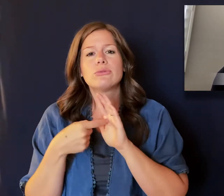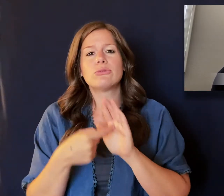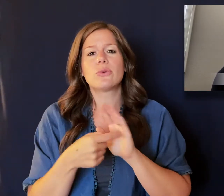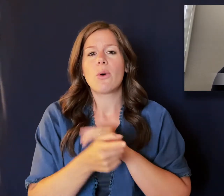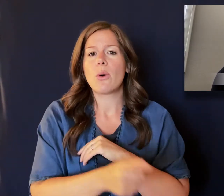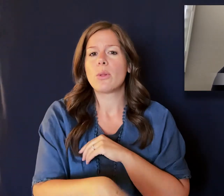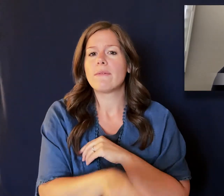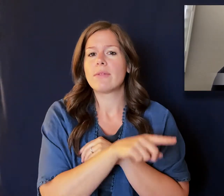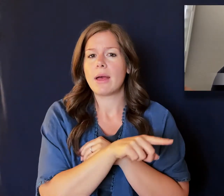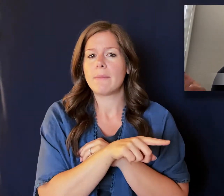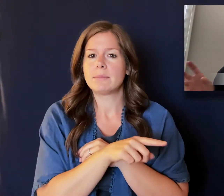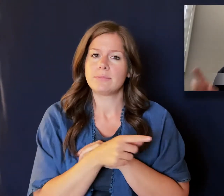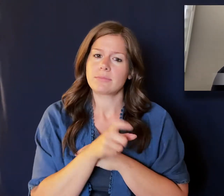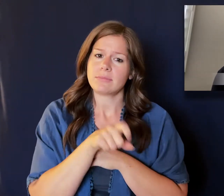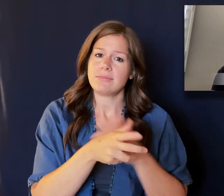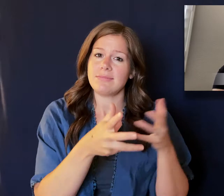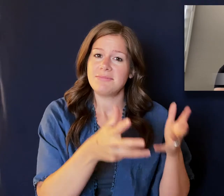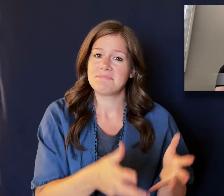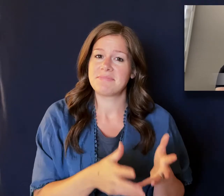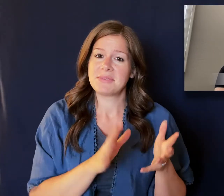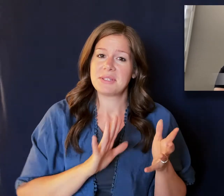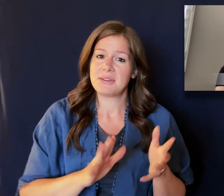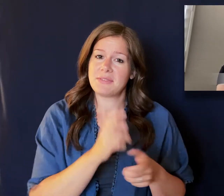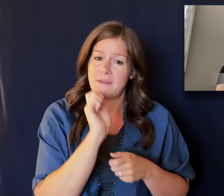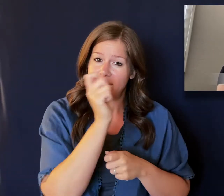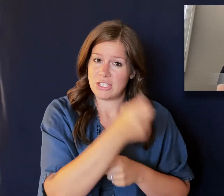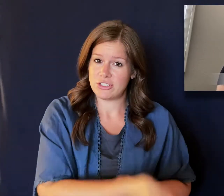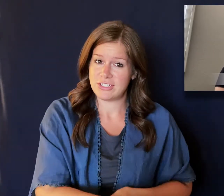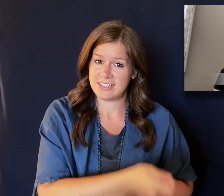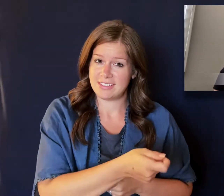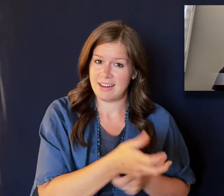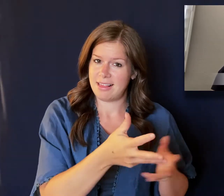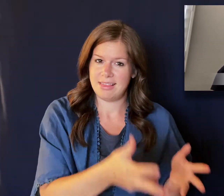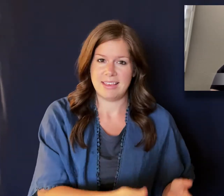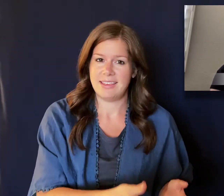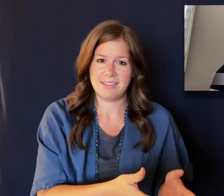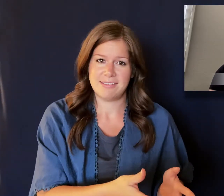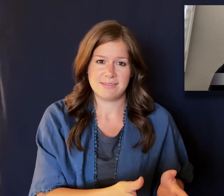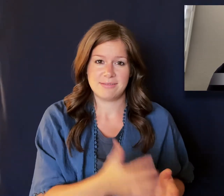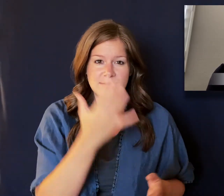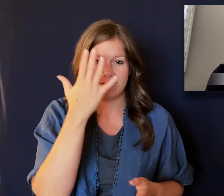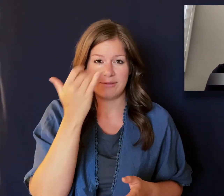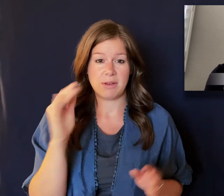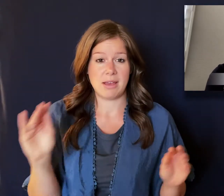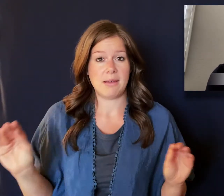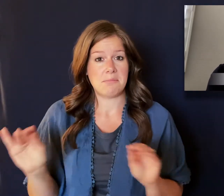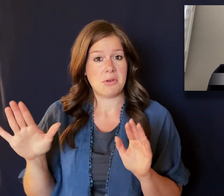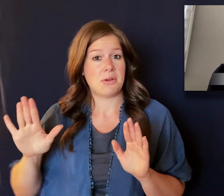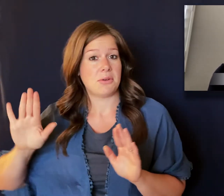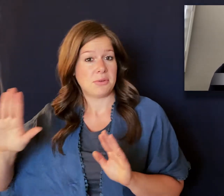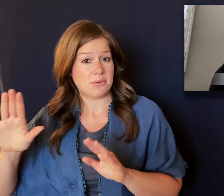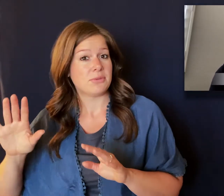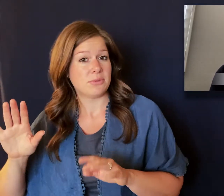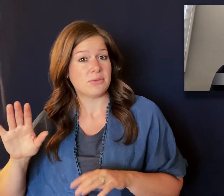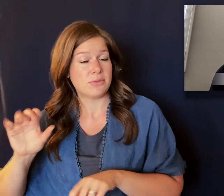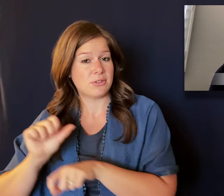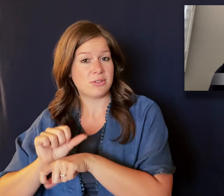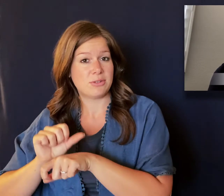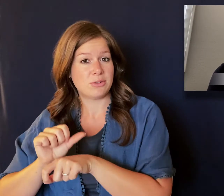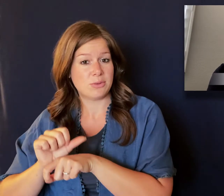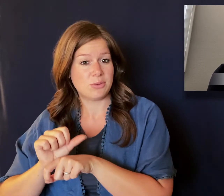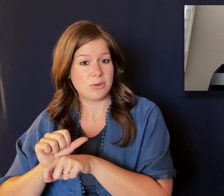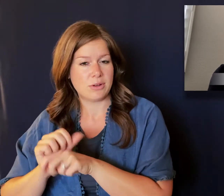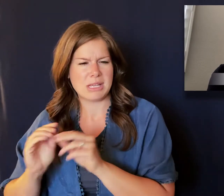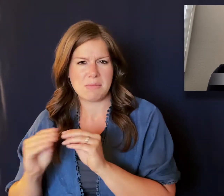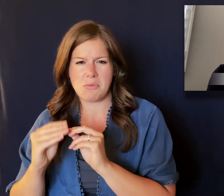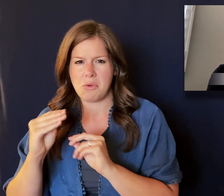fishing behind, and that the miracles that Jesus is showing them even here are going to happen even more so when they act under the power of Jesus as